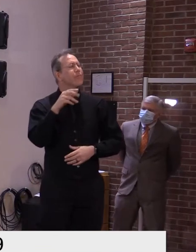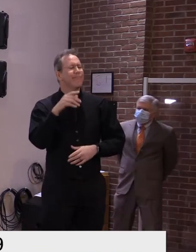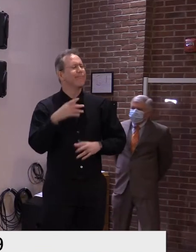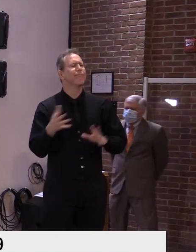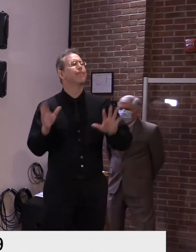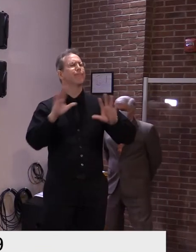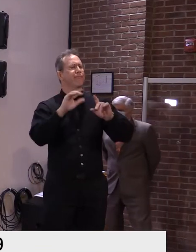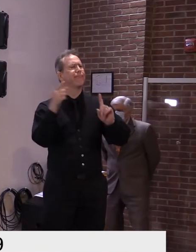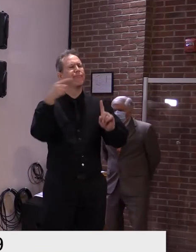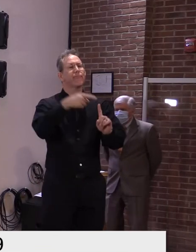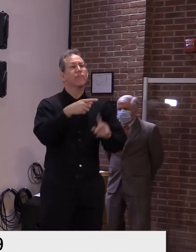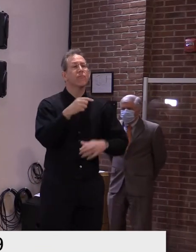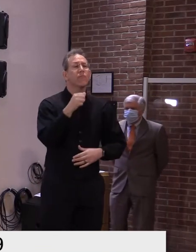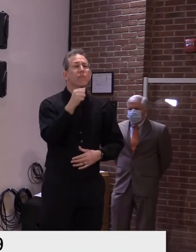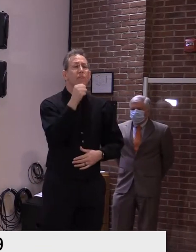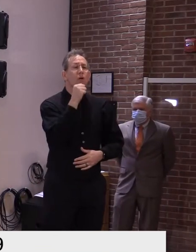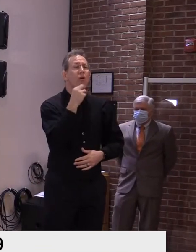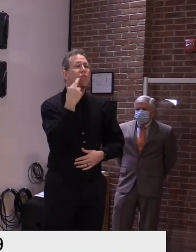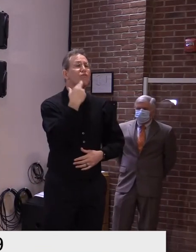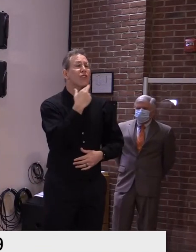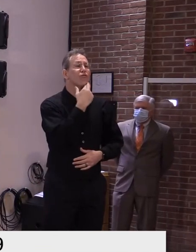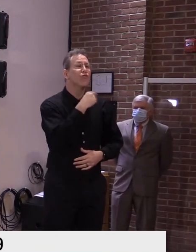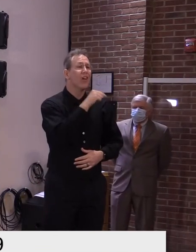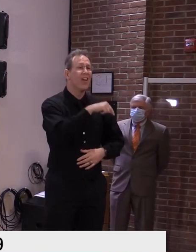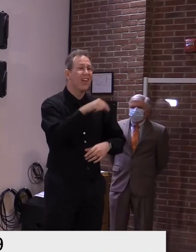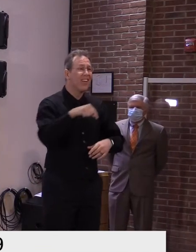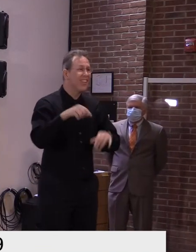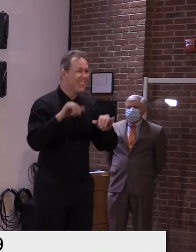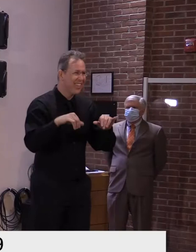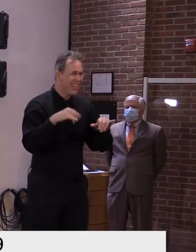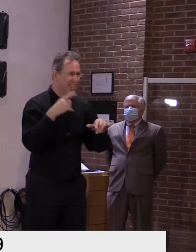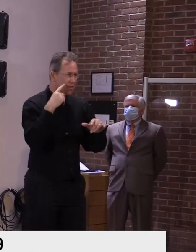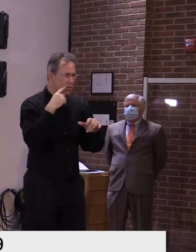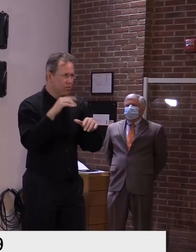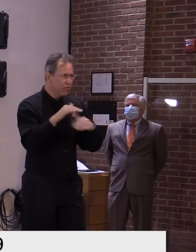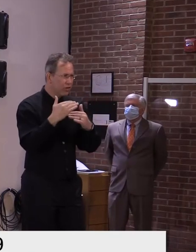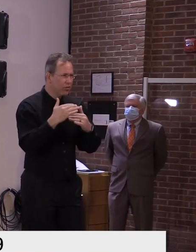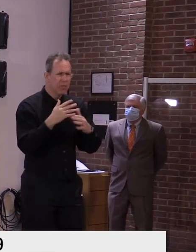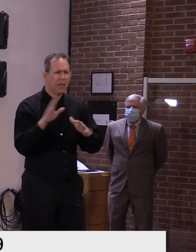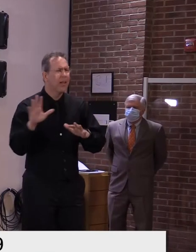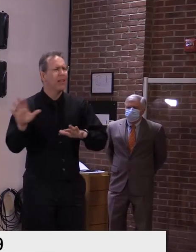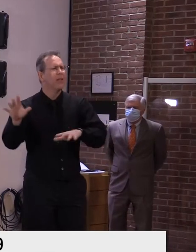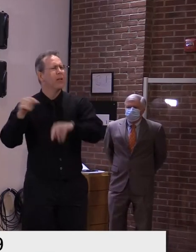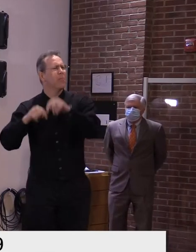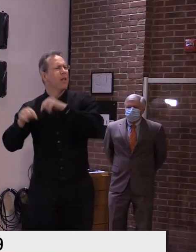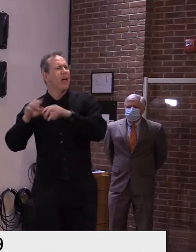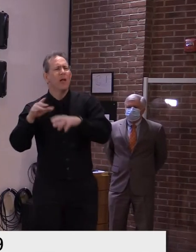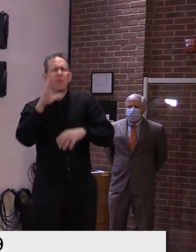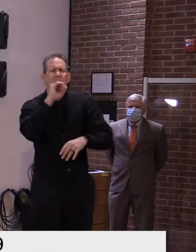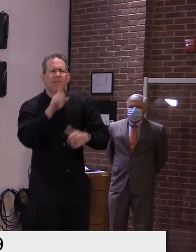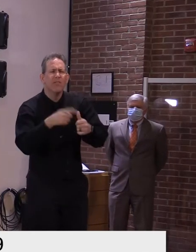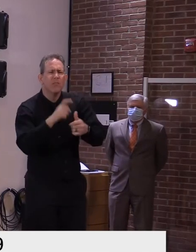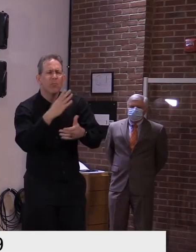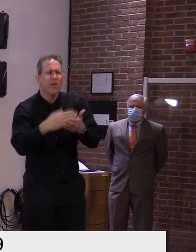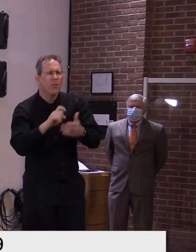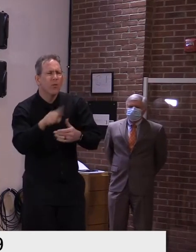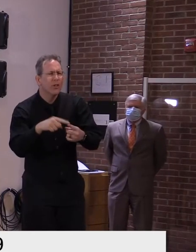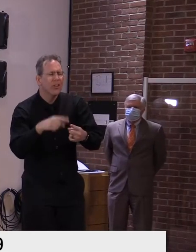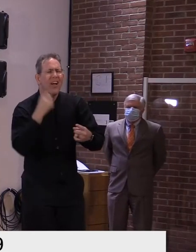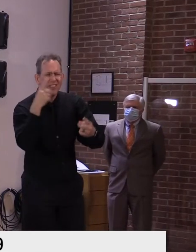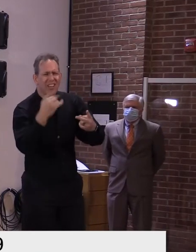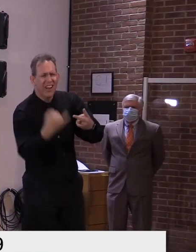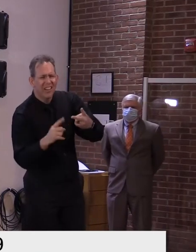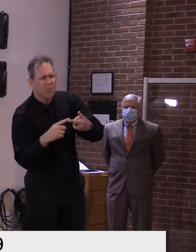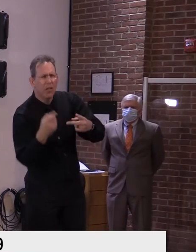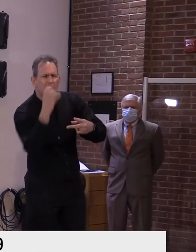I didn't hear the first part. I heard the last part of the question, Aaron, but let me answer that part of the question, unless there